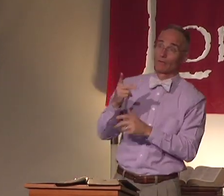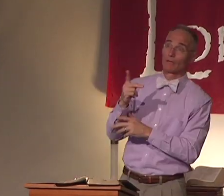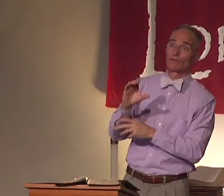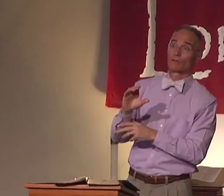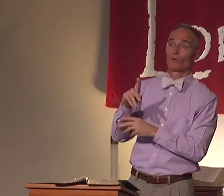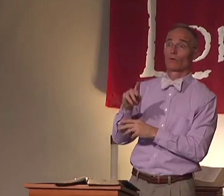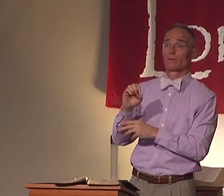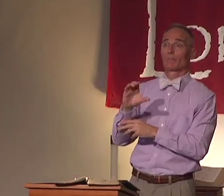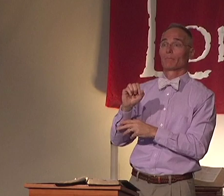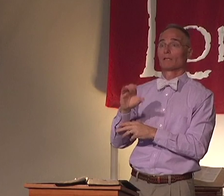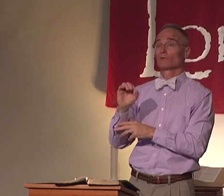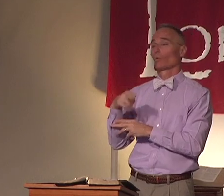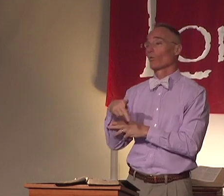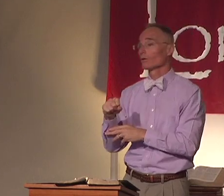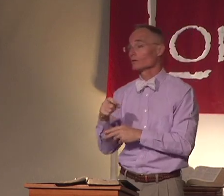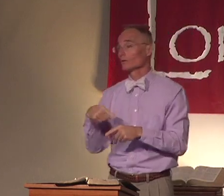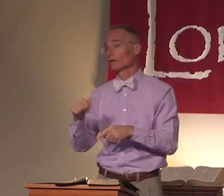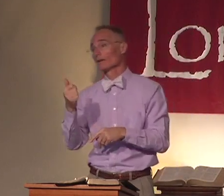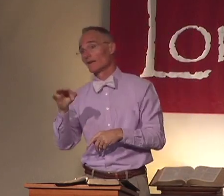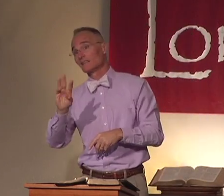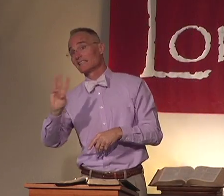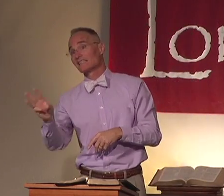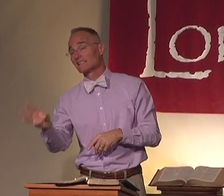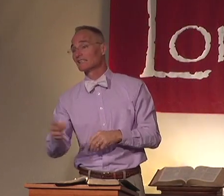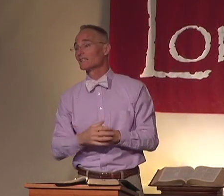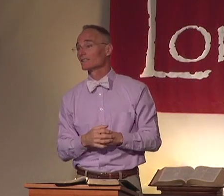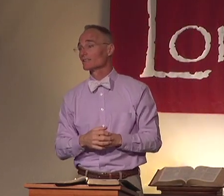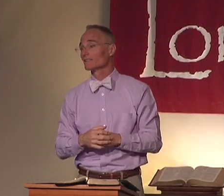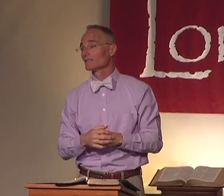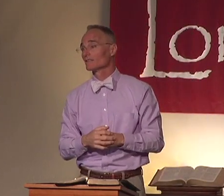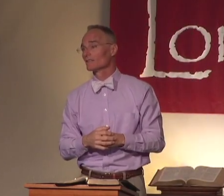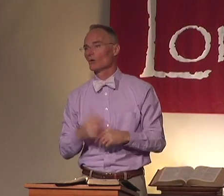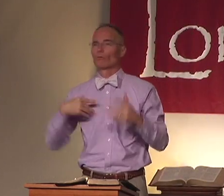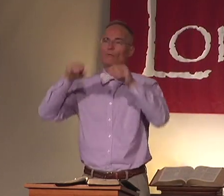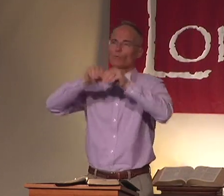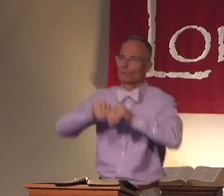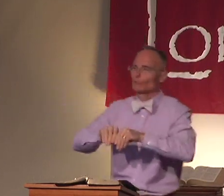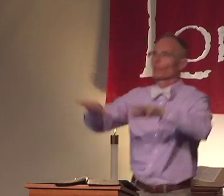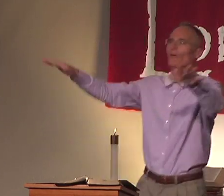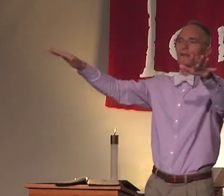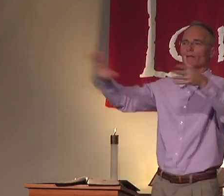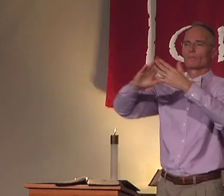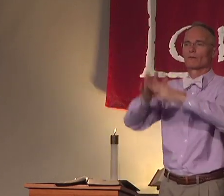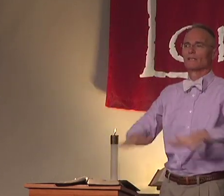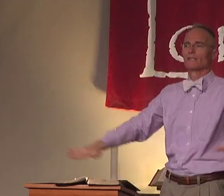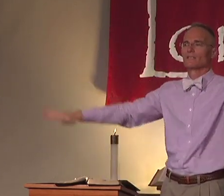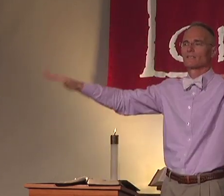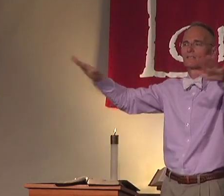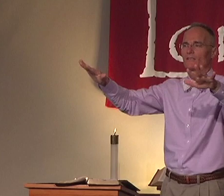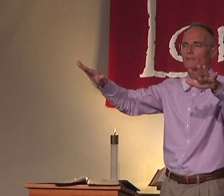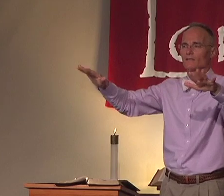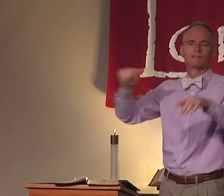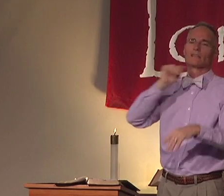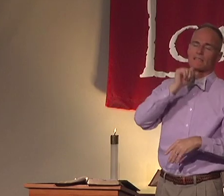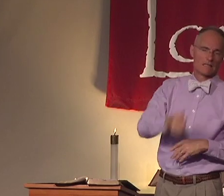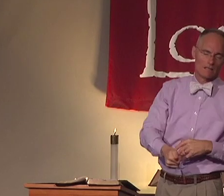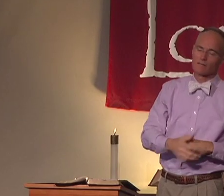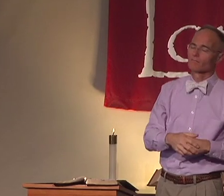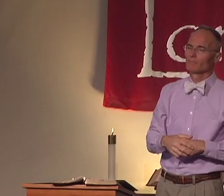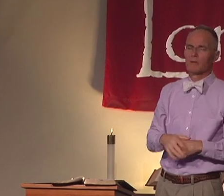They came up with the Peace Corps during the 1960s. Oh, we will spread peace throughout the world. And